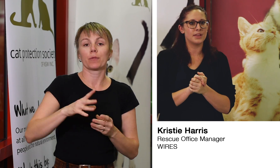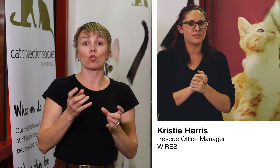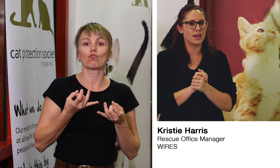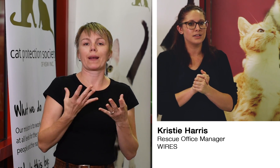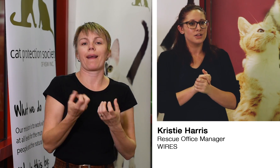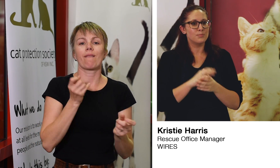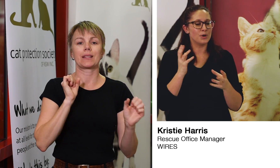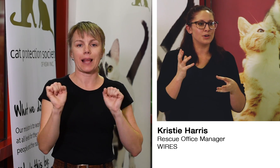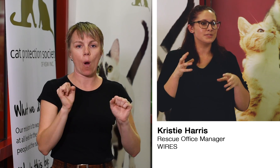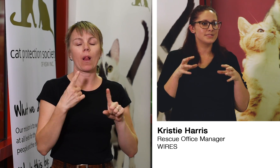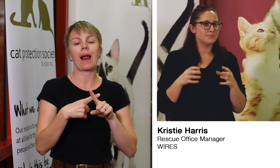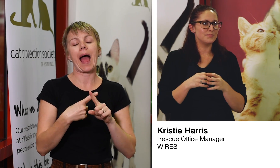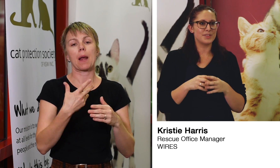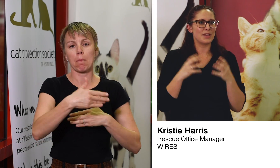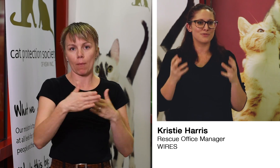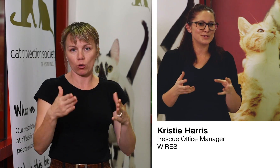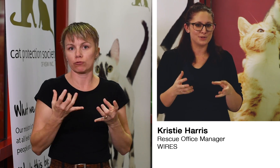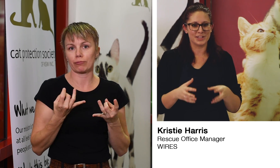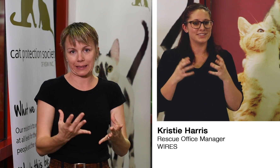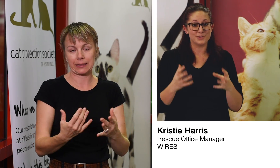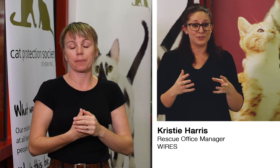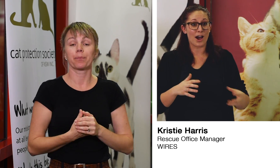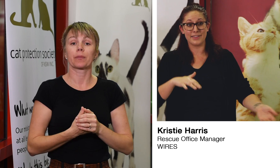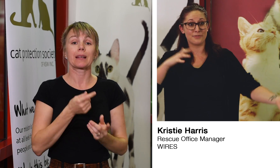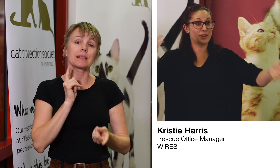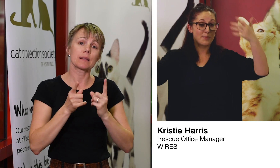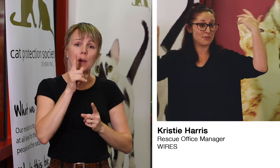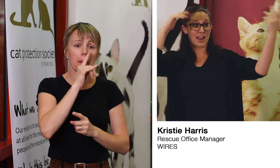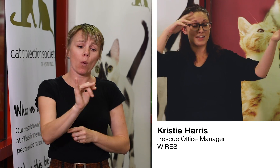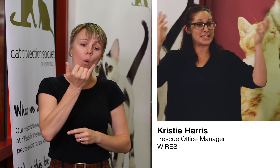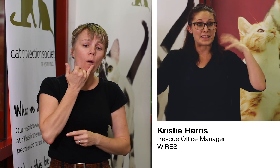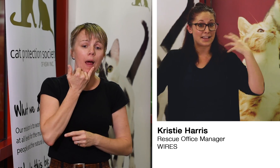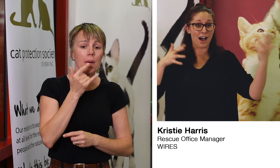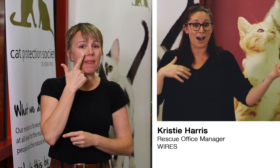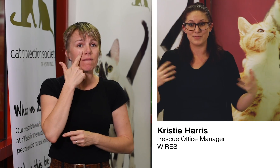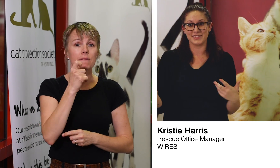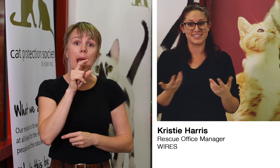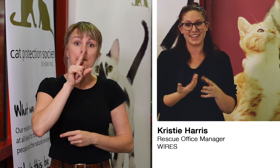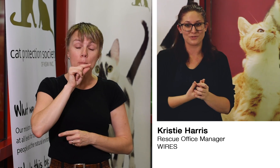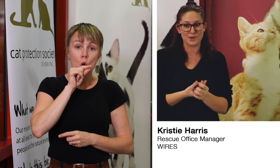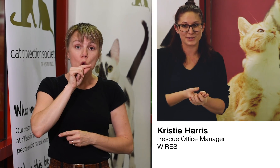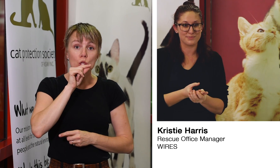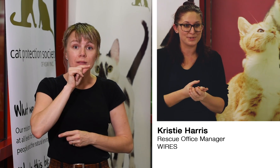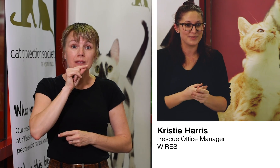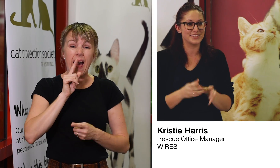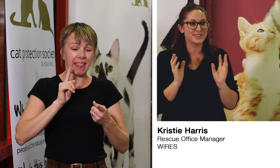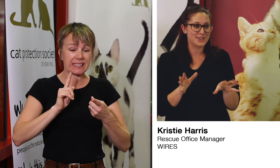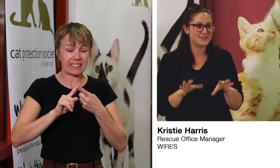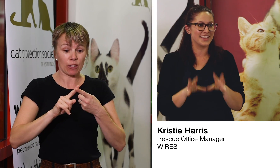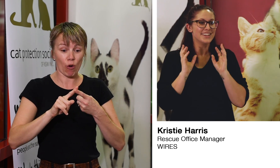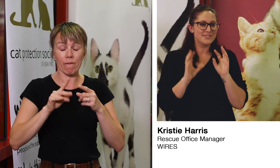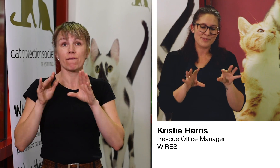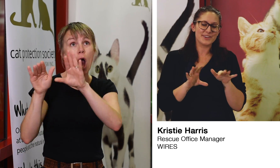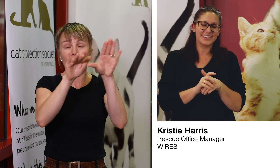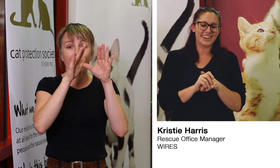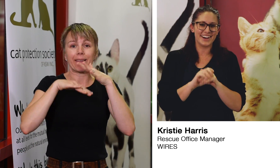up and they've had birds that they've rescued that can still fly, and they're flapping around in their car because they didn't have a box to put them in. So trust